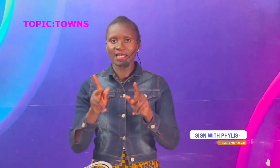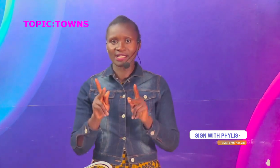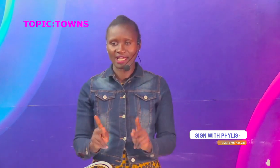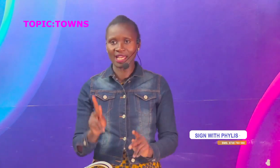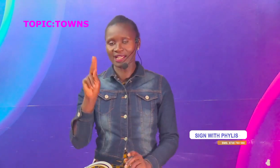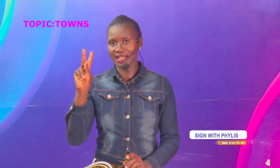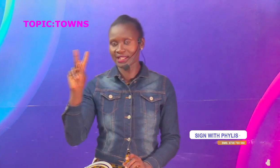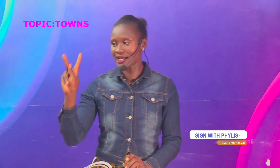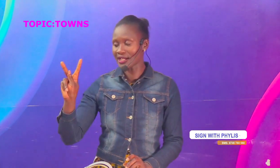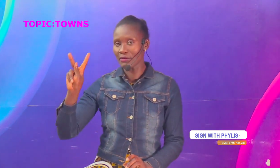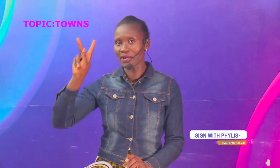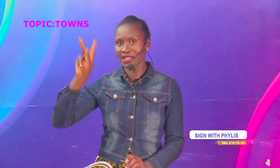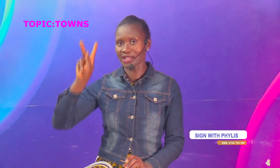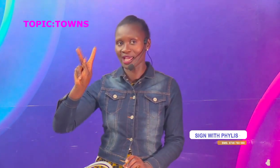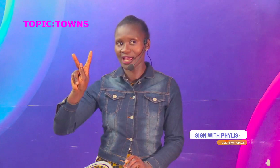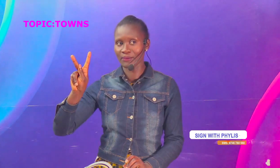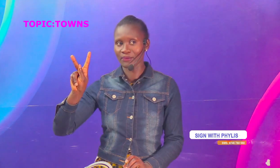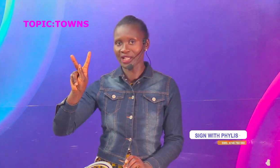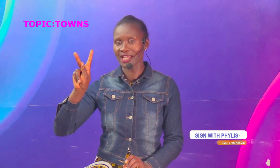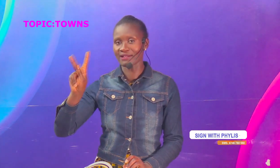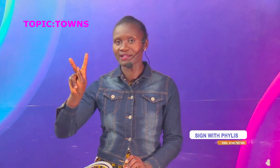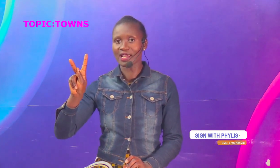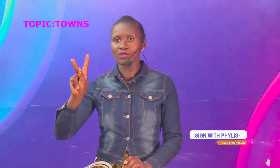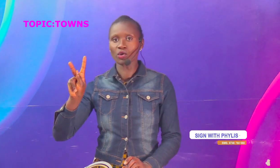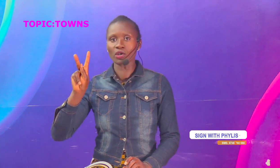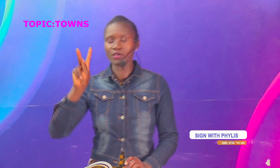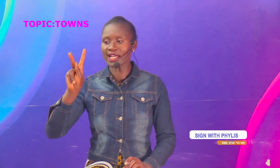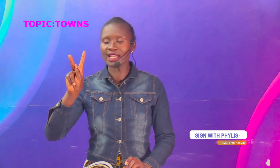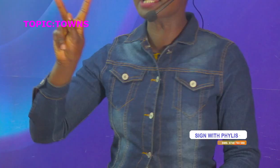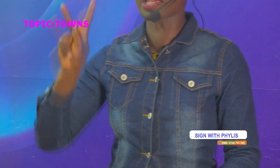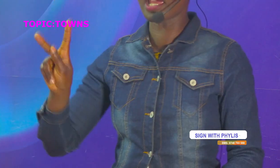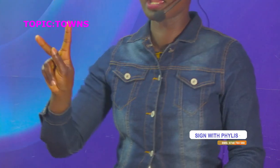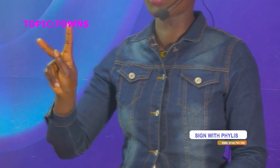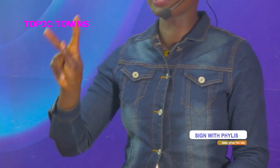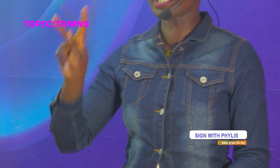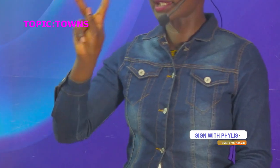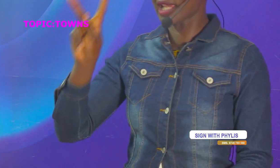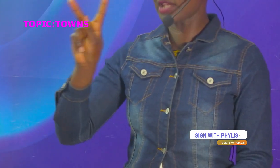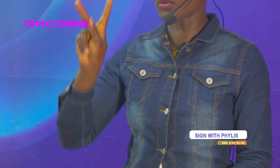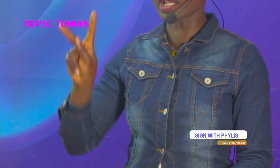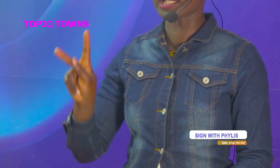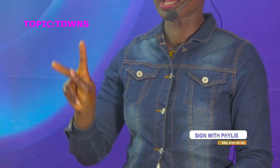K, remember letter K like this. So using letter K, we just sign using letter K, both